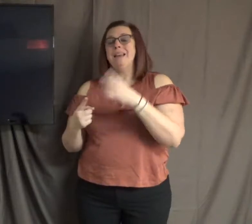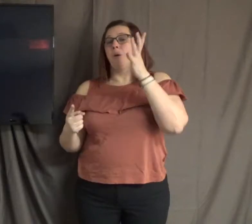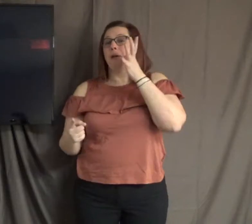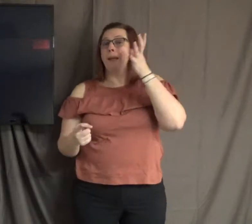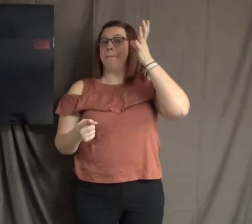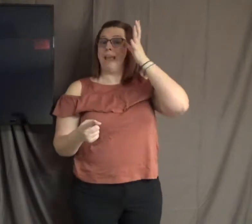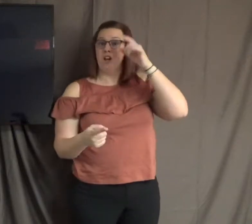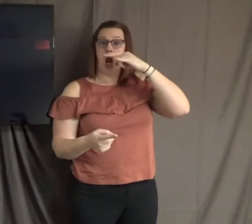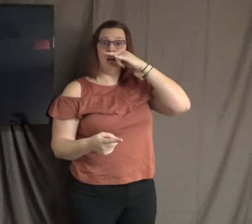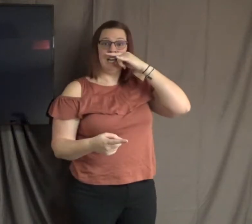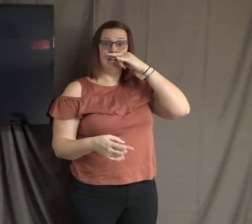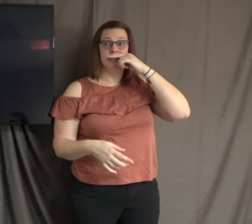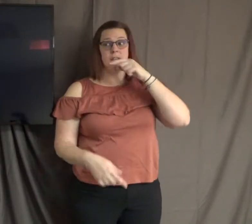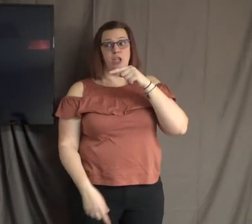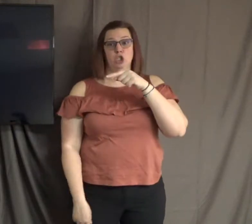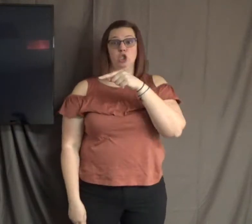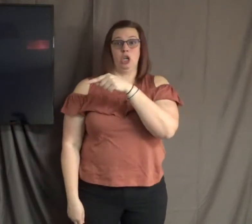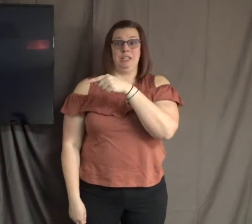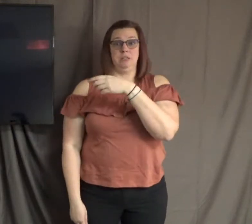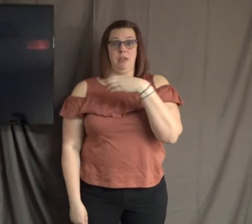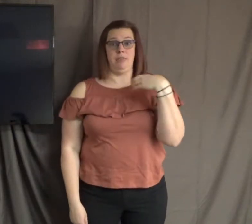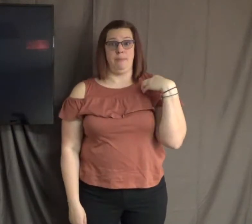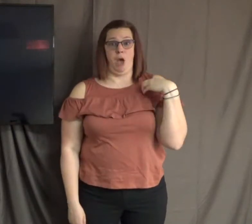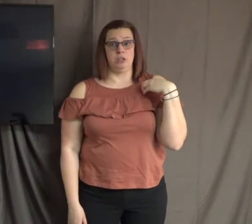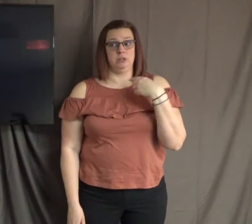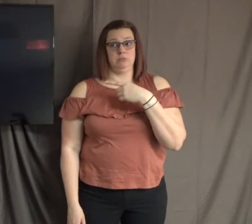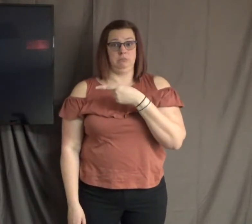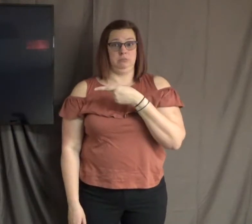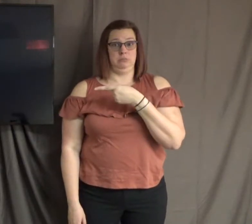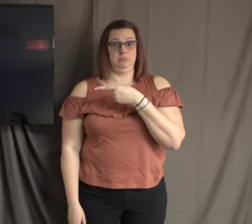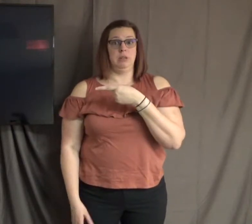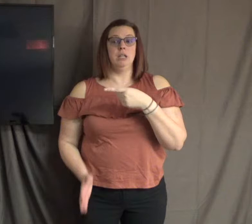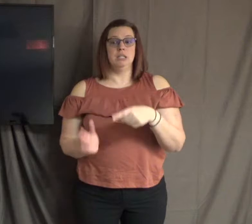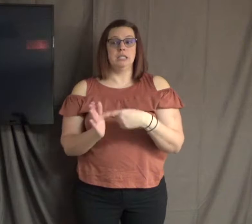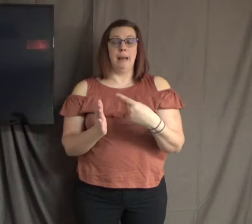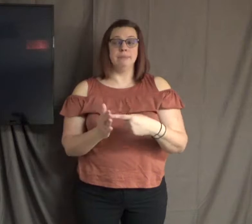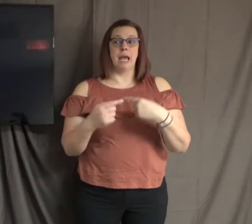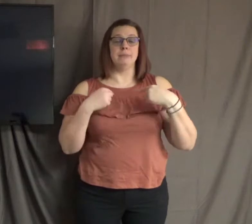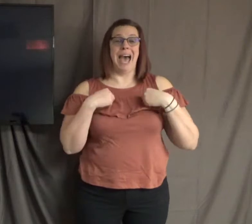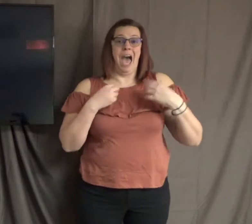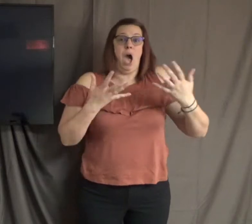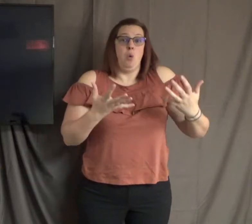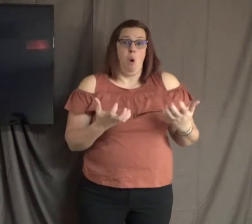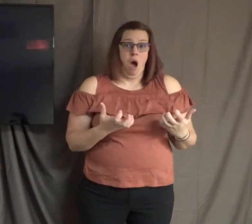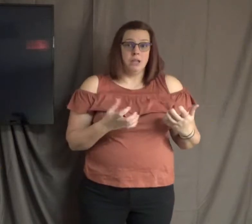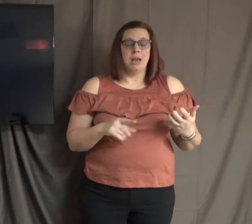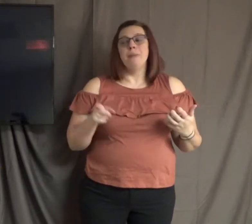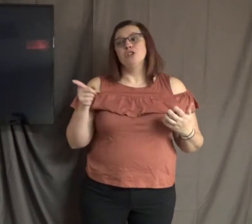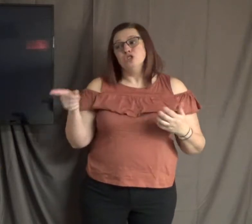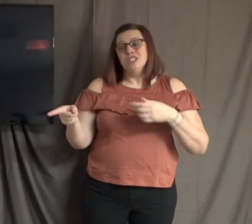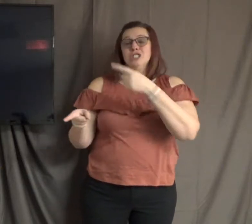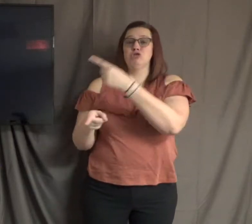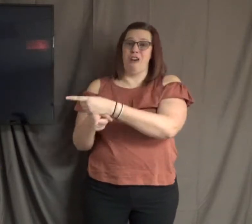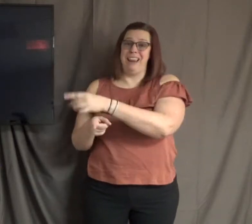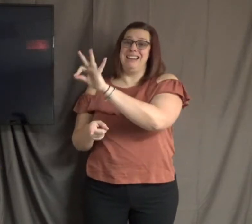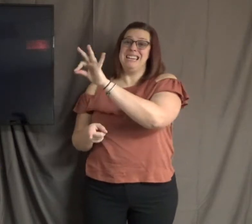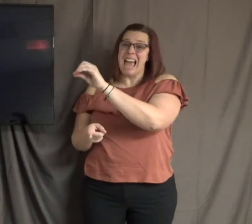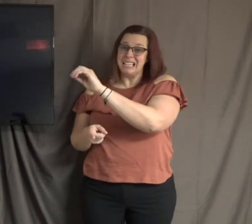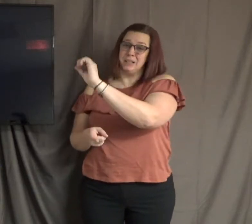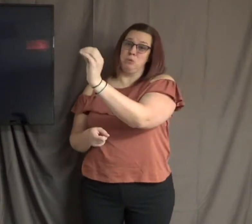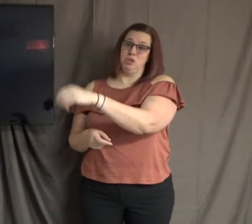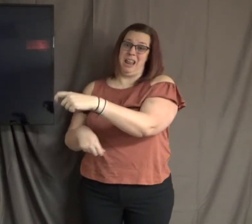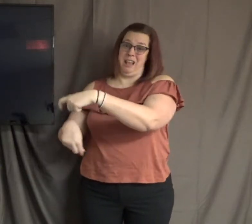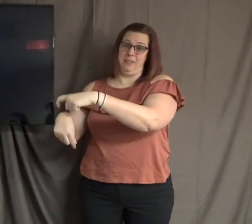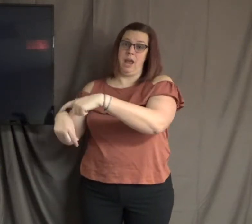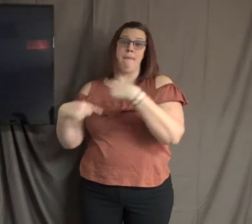kids, she's the boss. And sometimes there are things that I want, and she's right 90% of the time, but I'm often